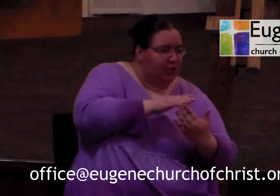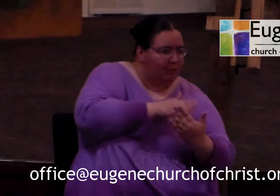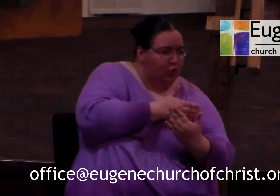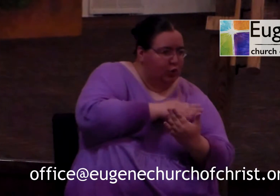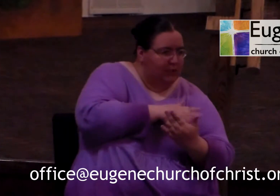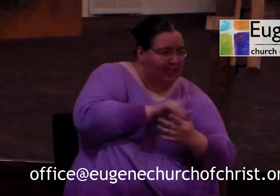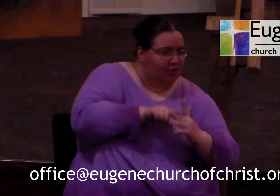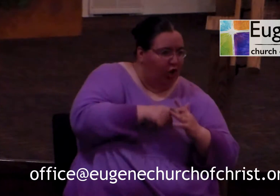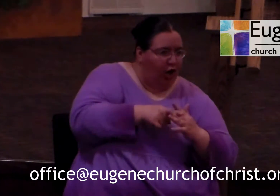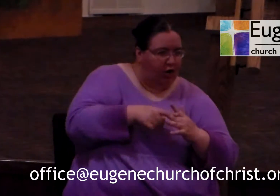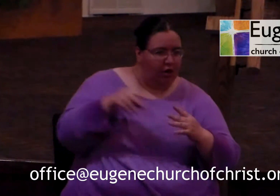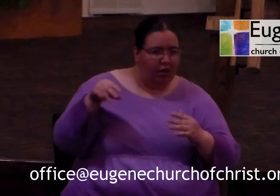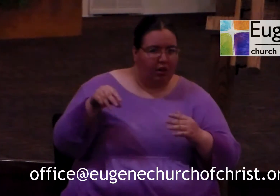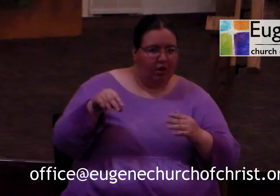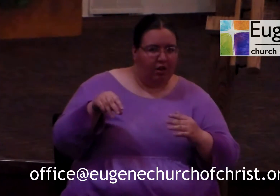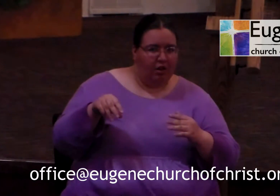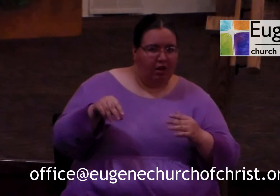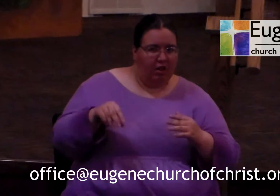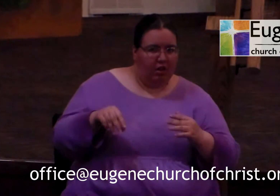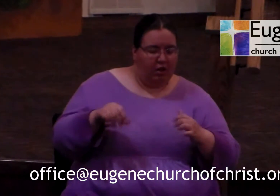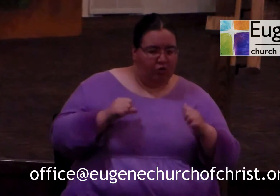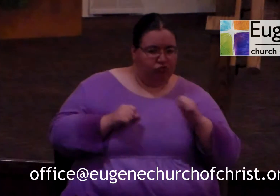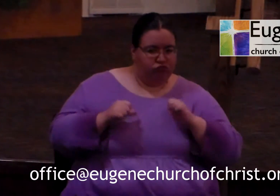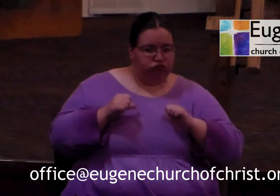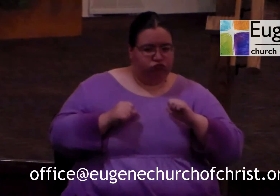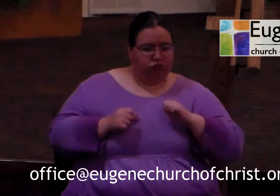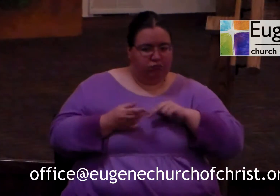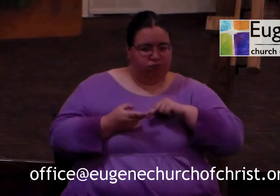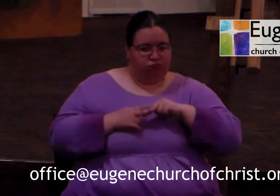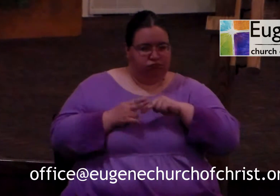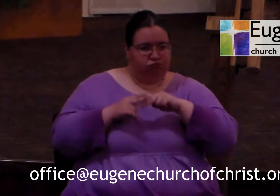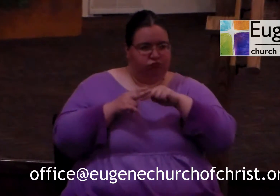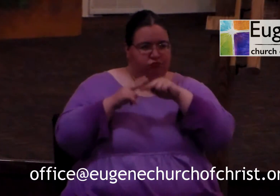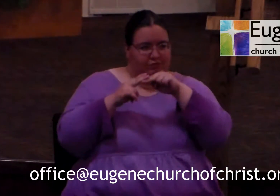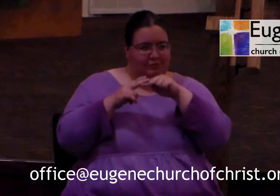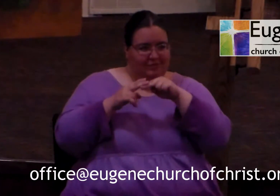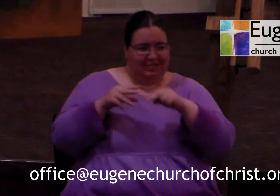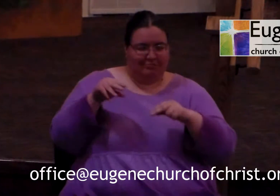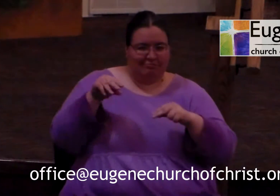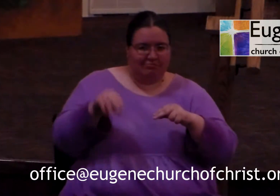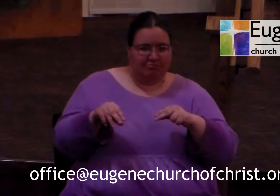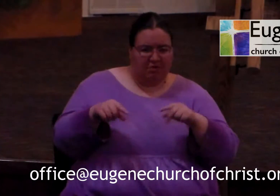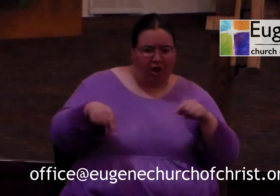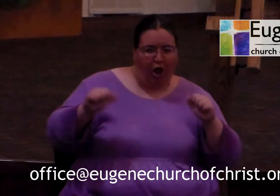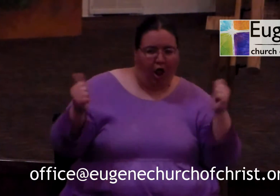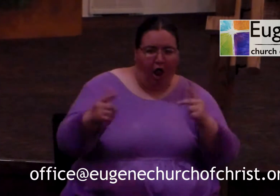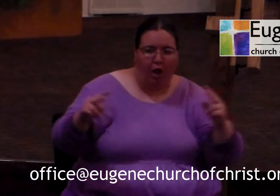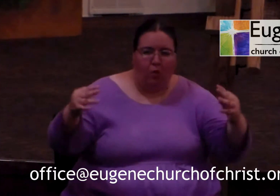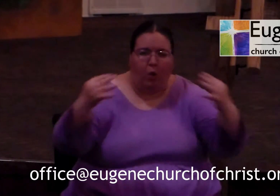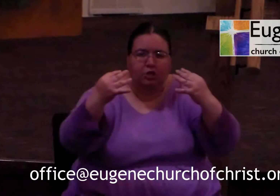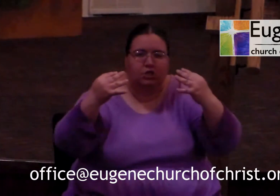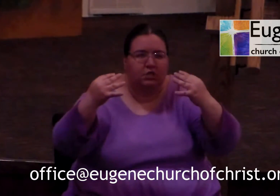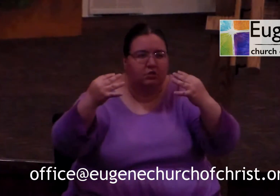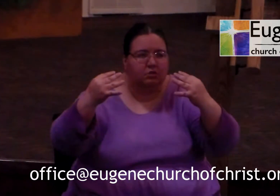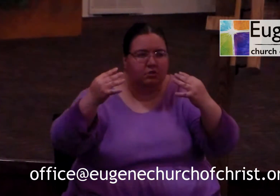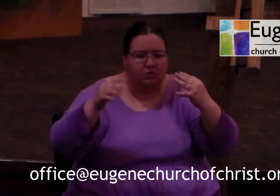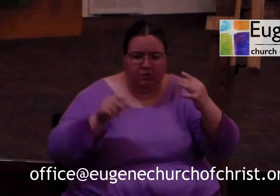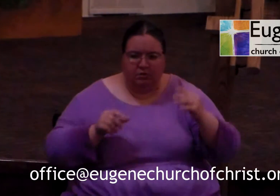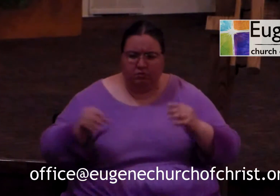the bread, and everyone wonders, which way is he going to reach with this? He dips the piece of bread, he gave it to Judas Iscariot, son of